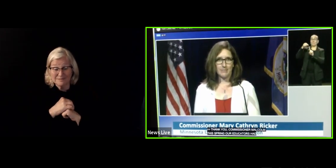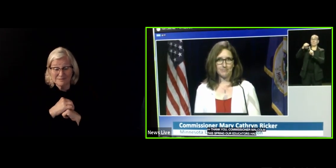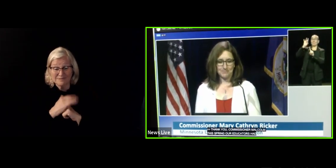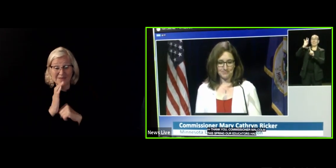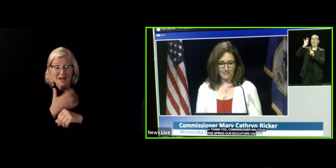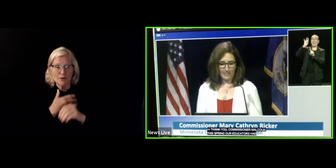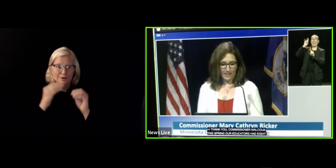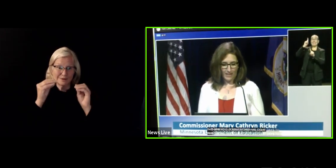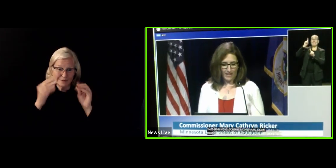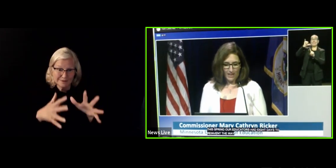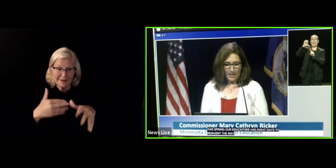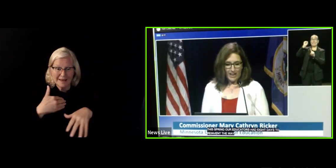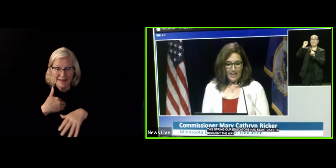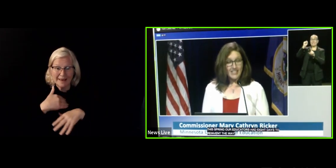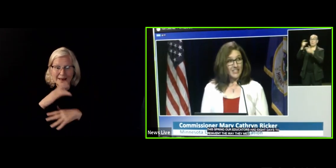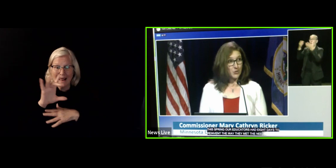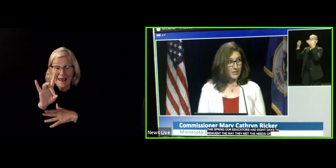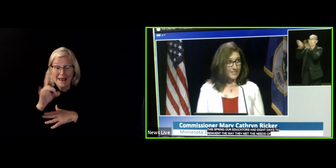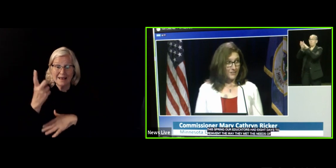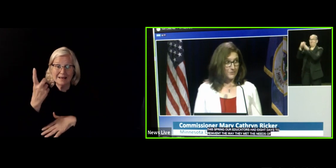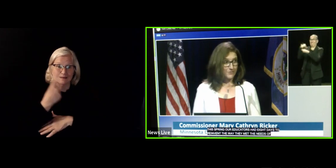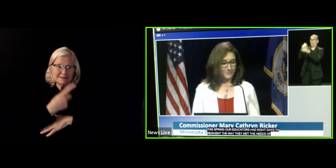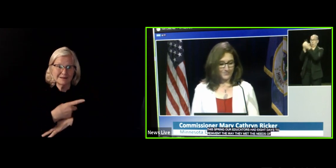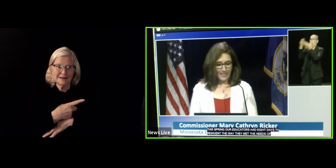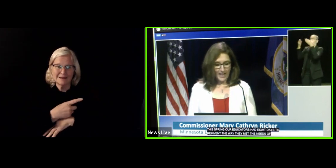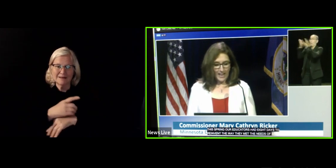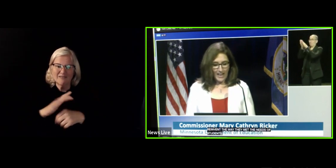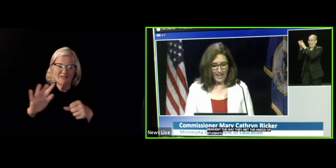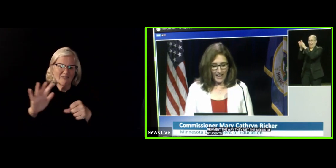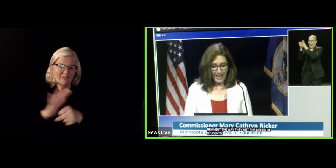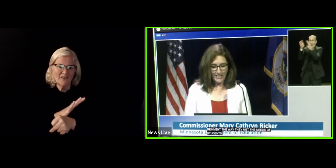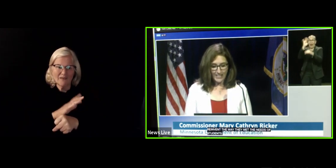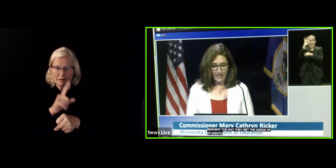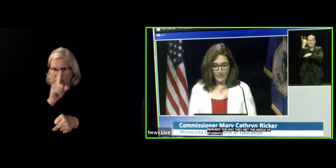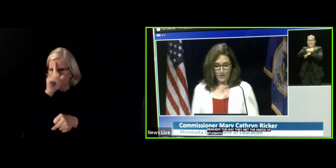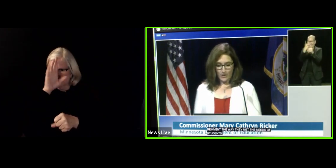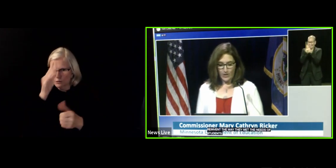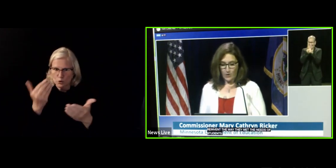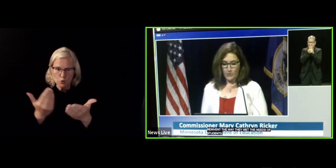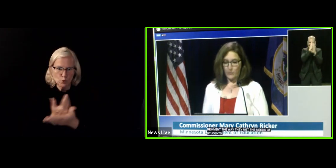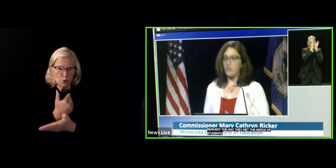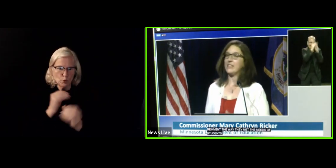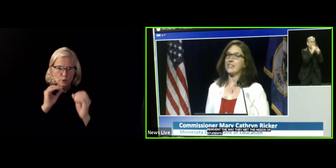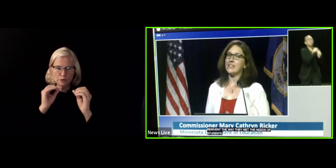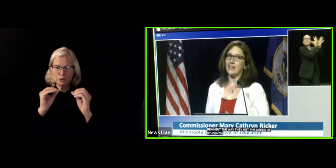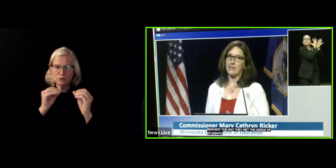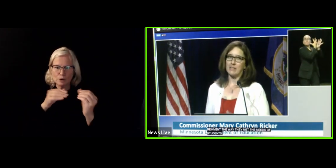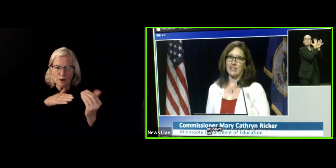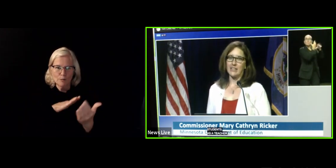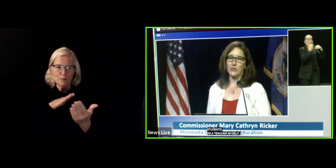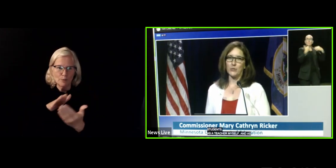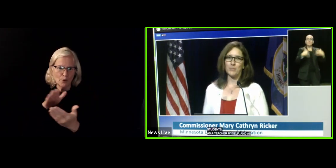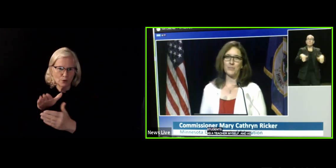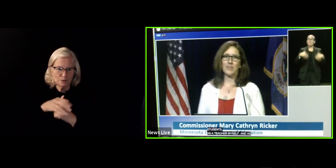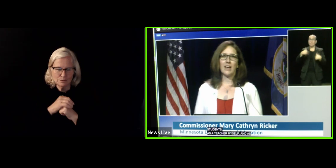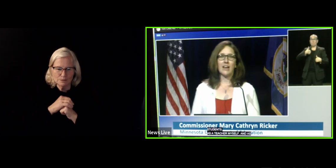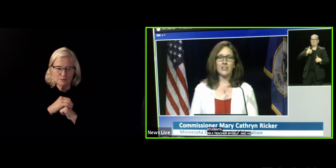students. As a teacher myself, and as the governor knows from his time in the